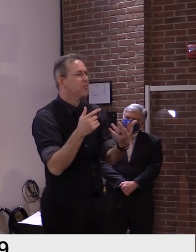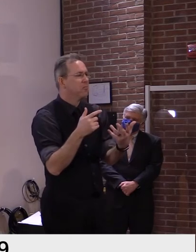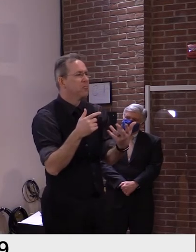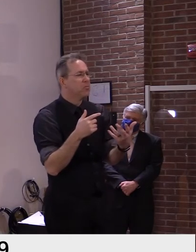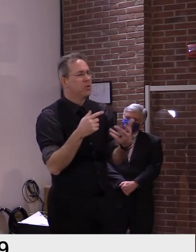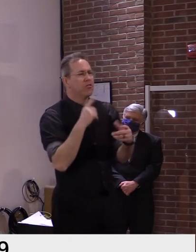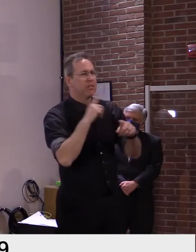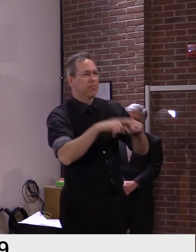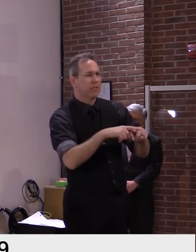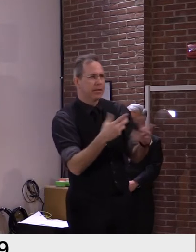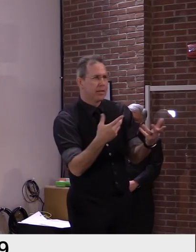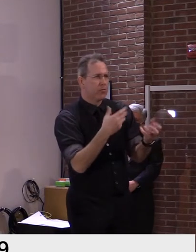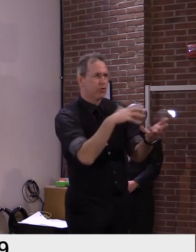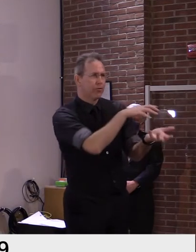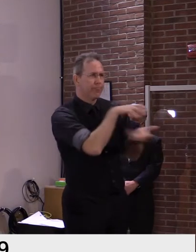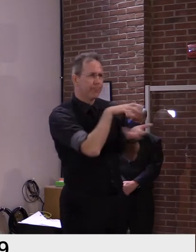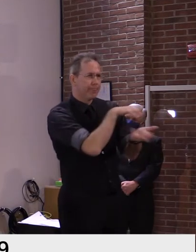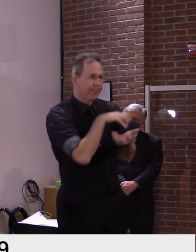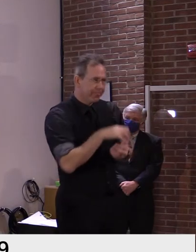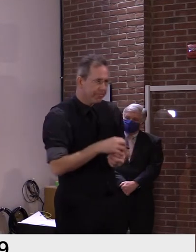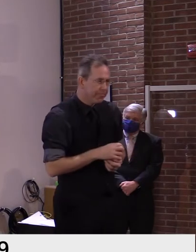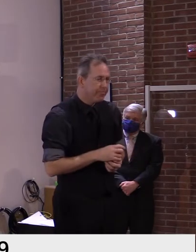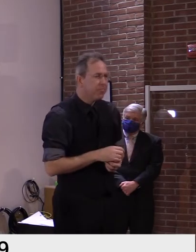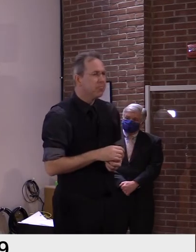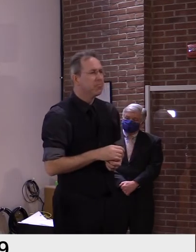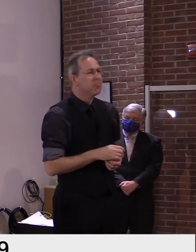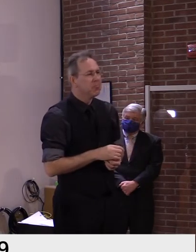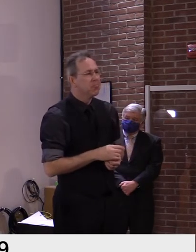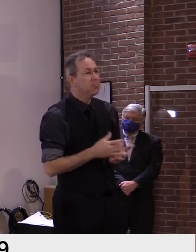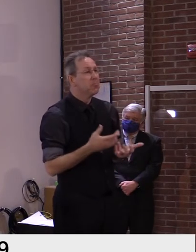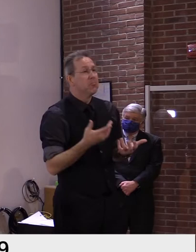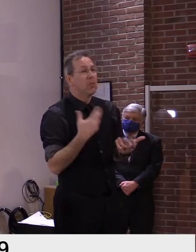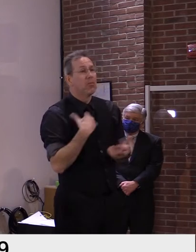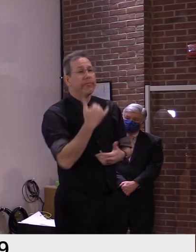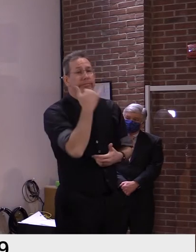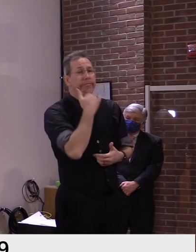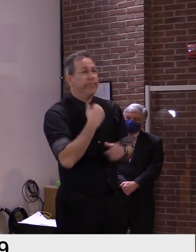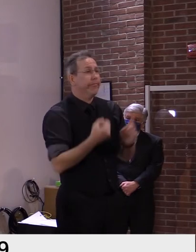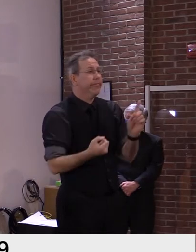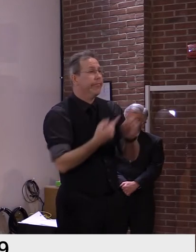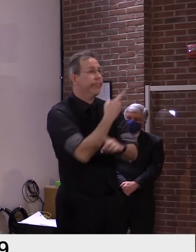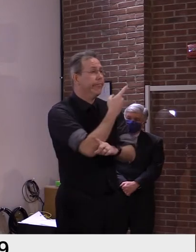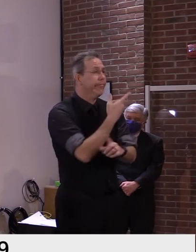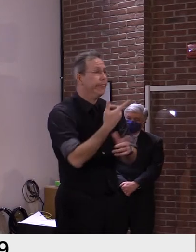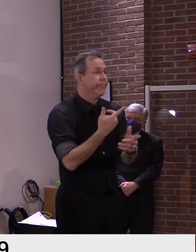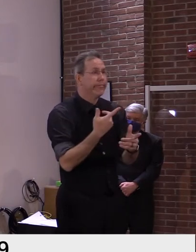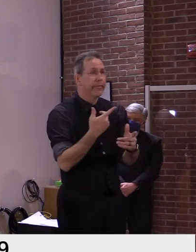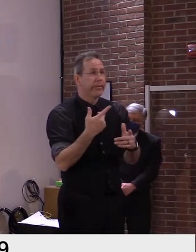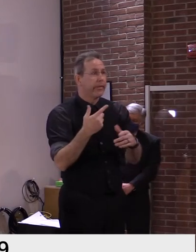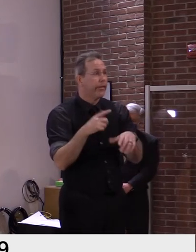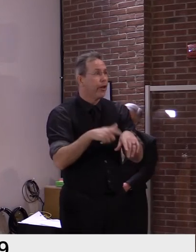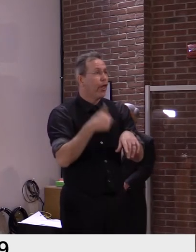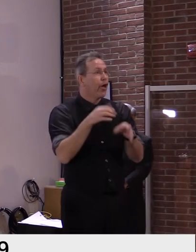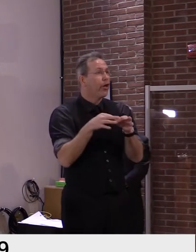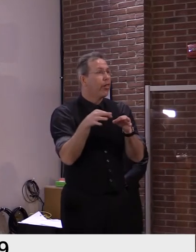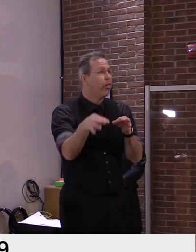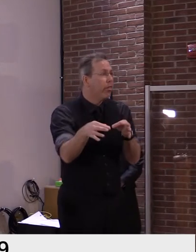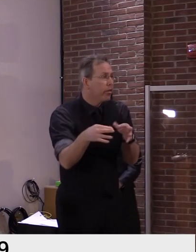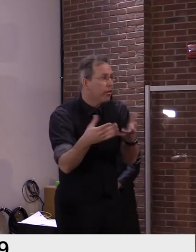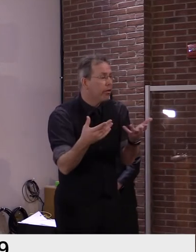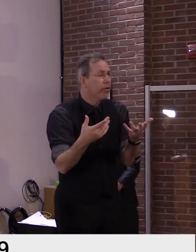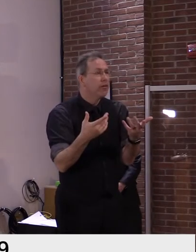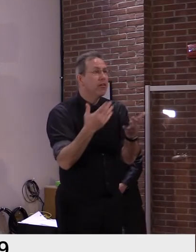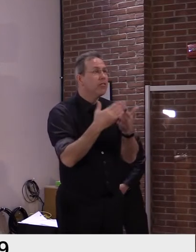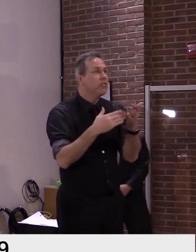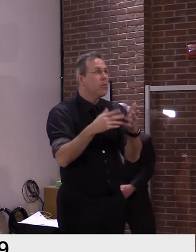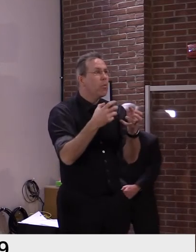around, Wilson. There could be those that want the Johnson & Johnson